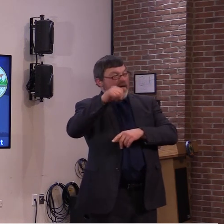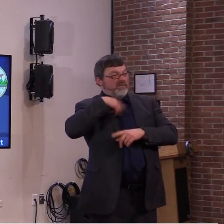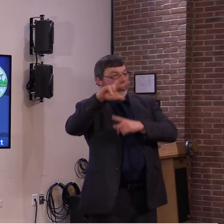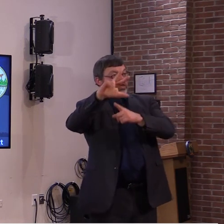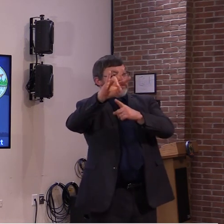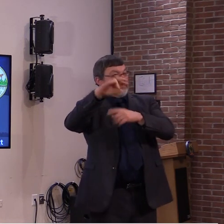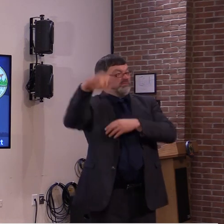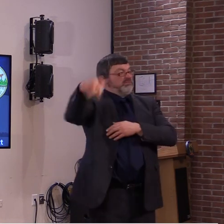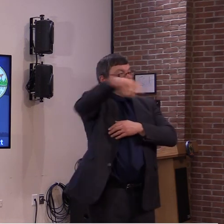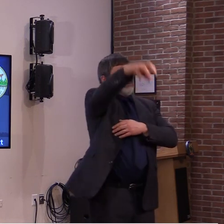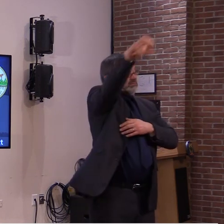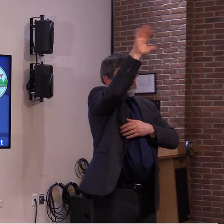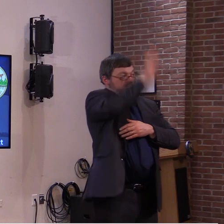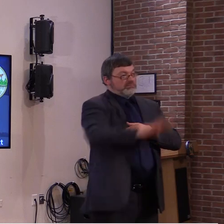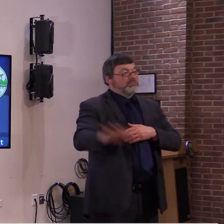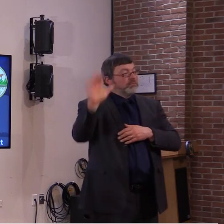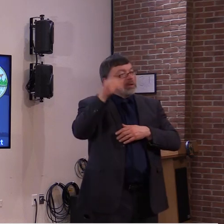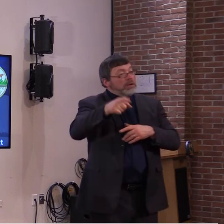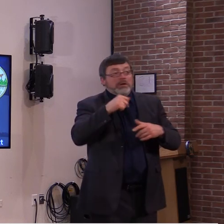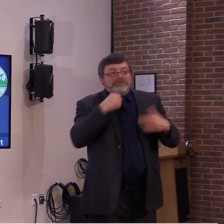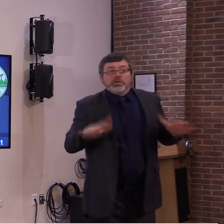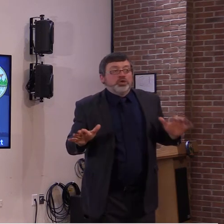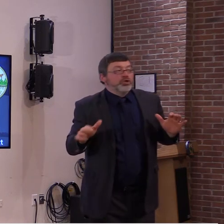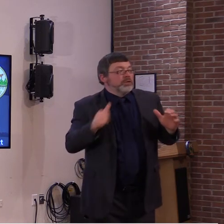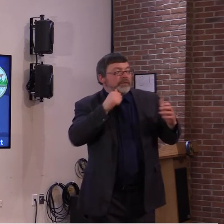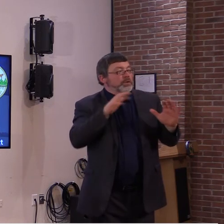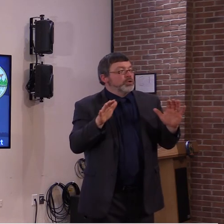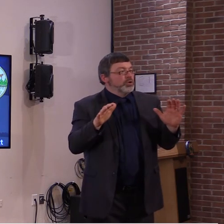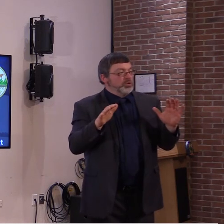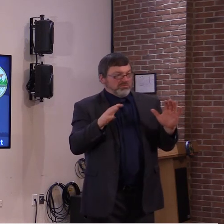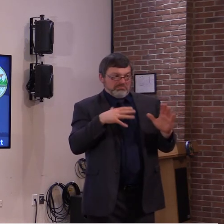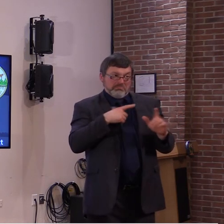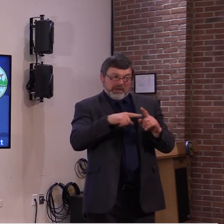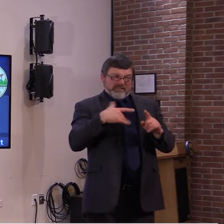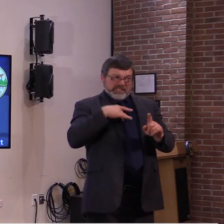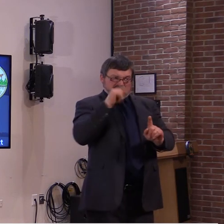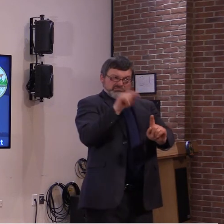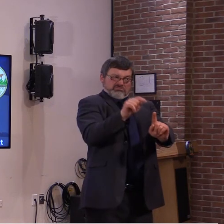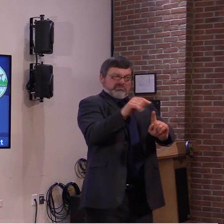and the assisted living facilities done by